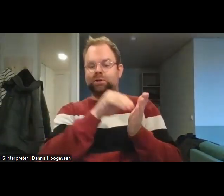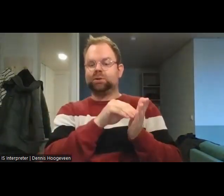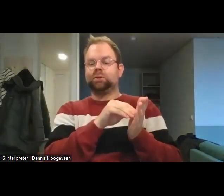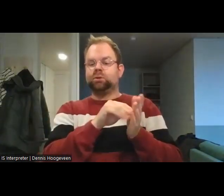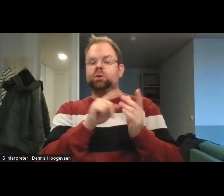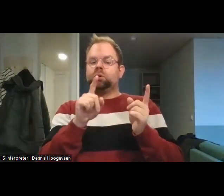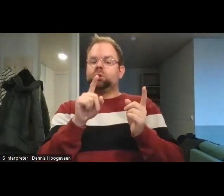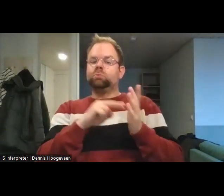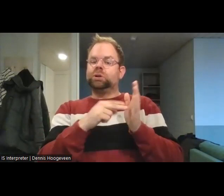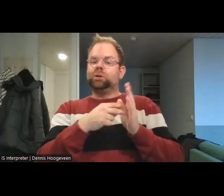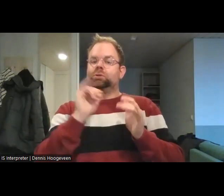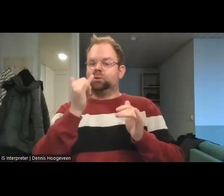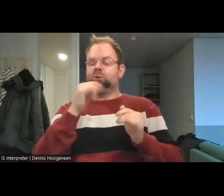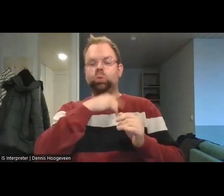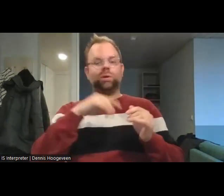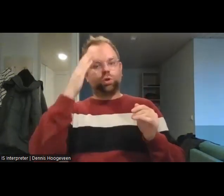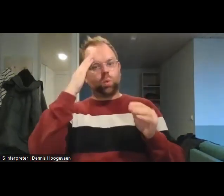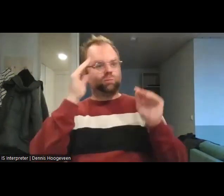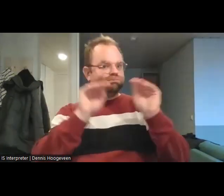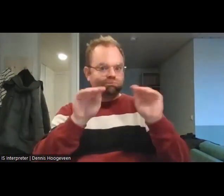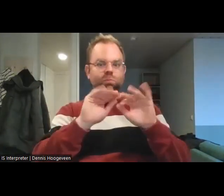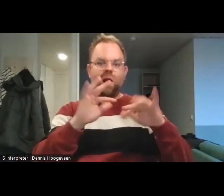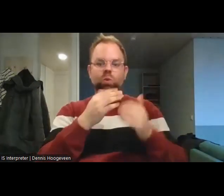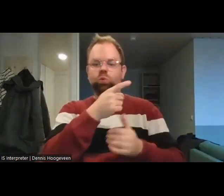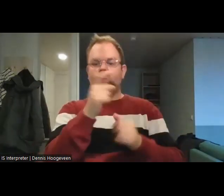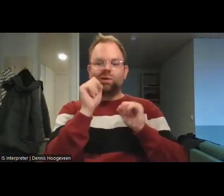out organizations of persons with disabilities, and